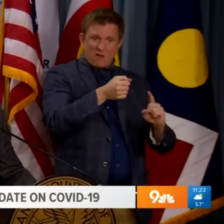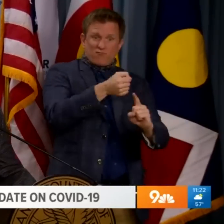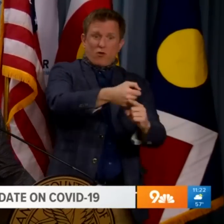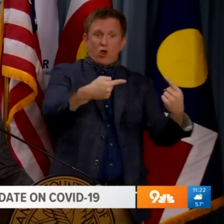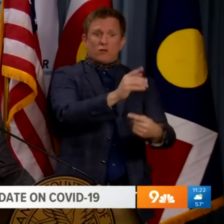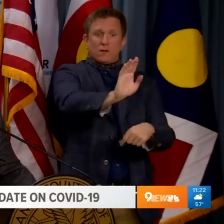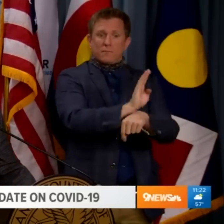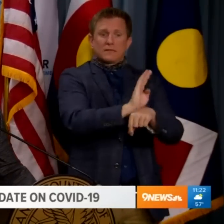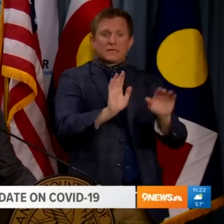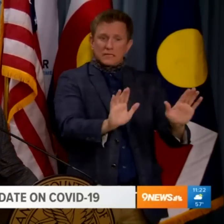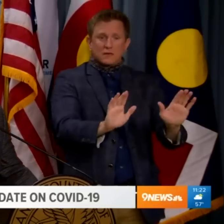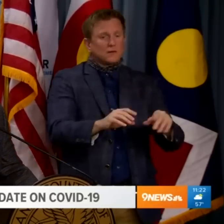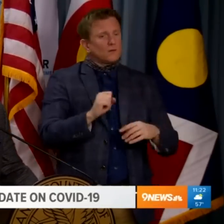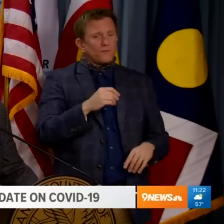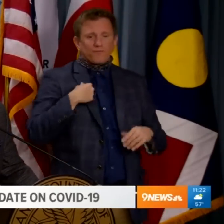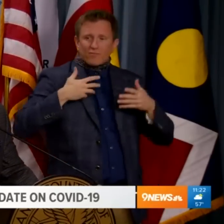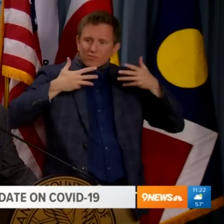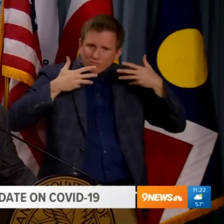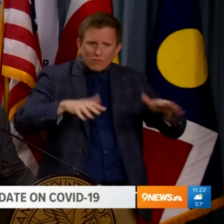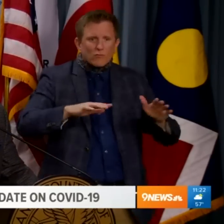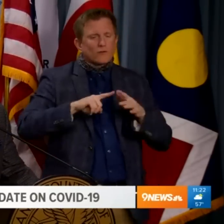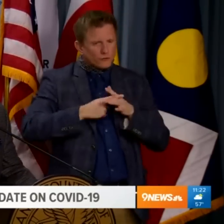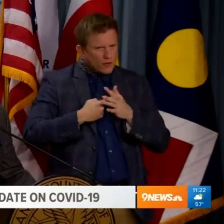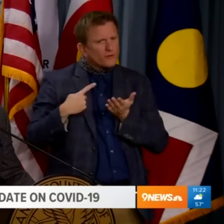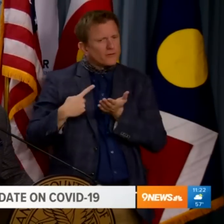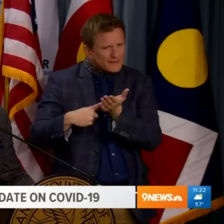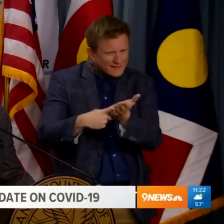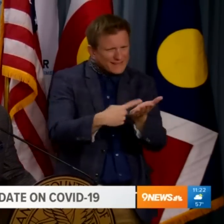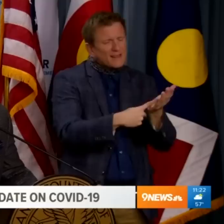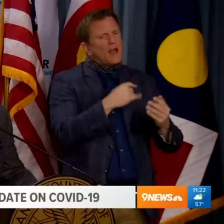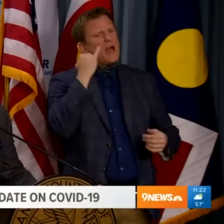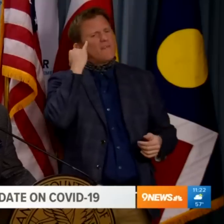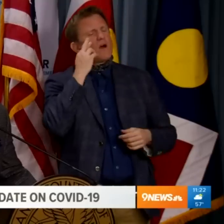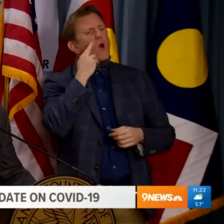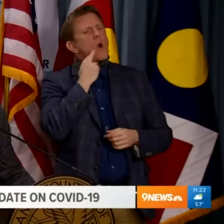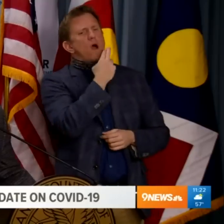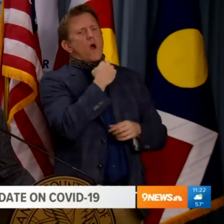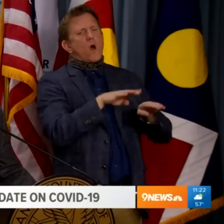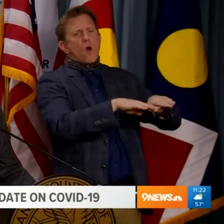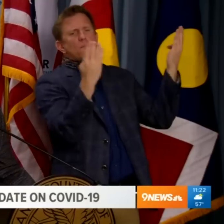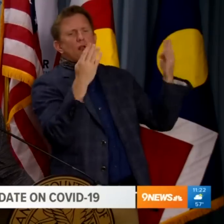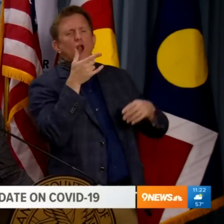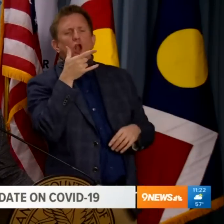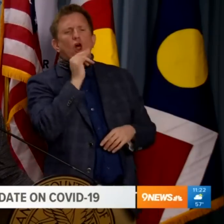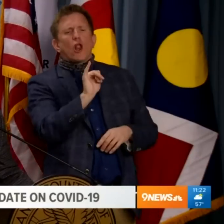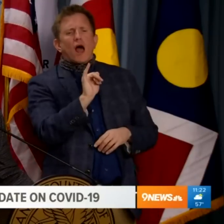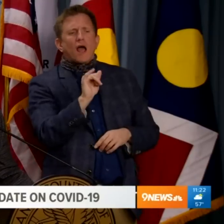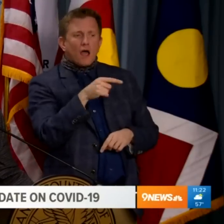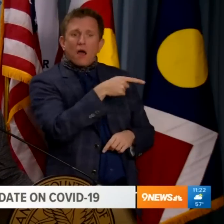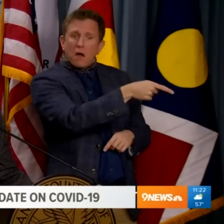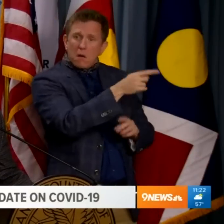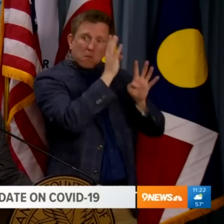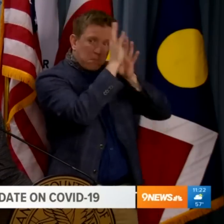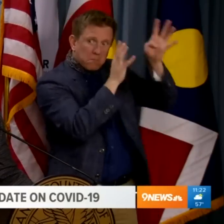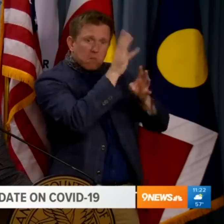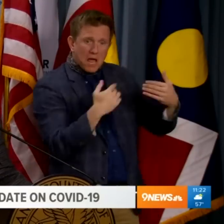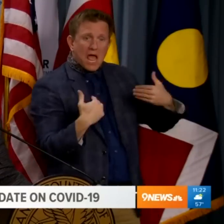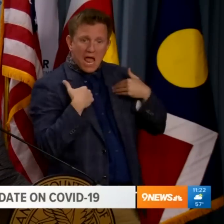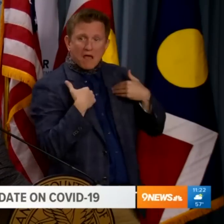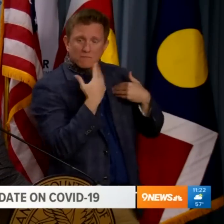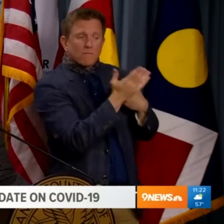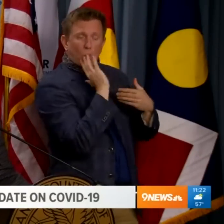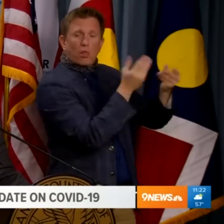had, quite a few restaurant owners and operators on the line. And I'll tell you, we were as open as possible in terms of the impact. They